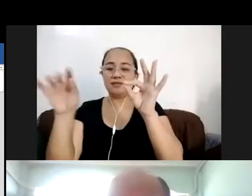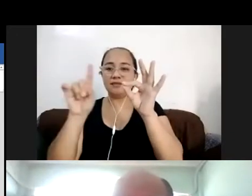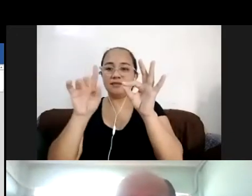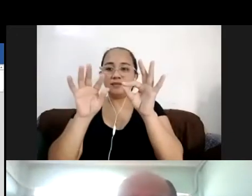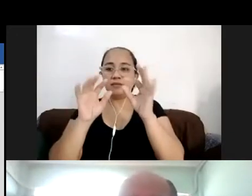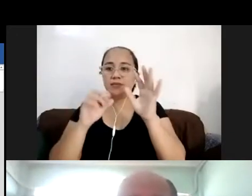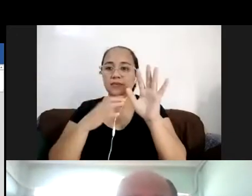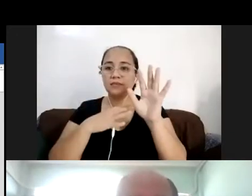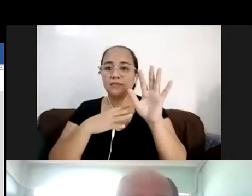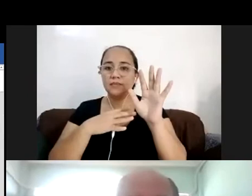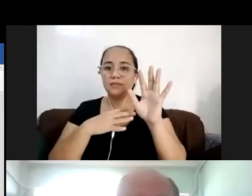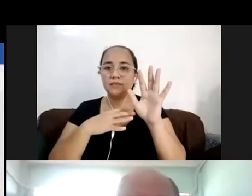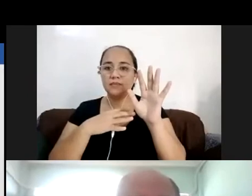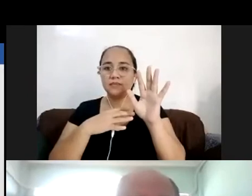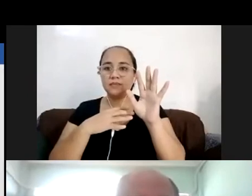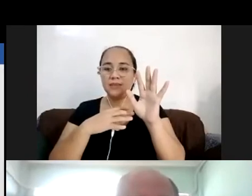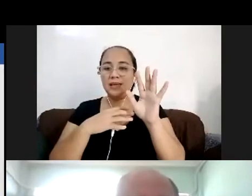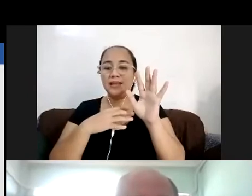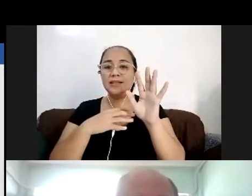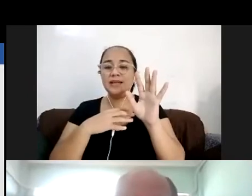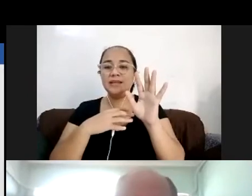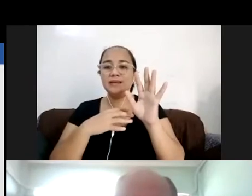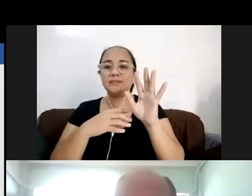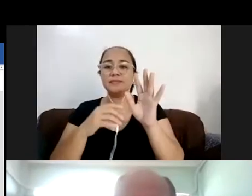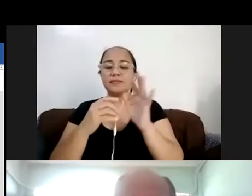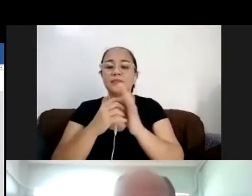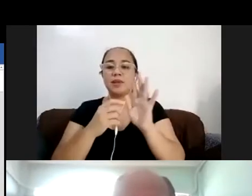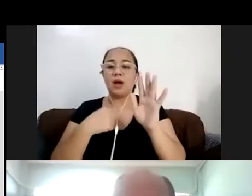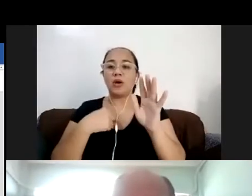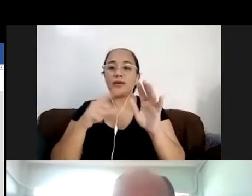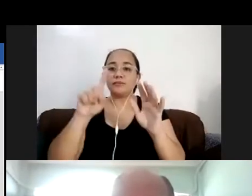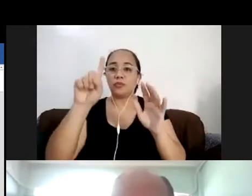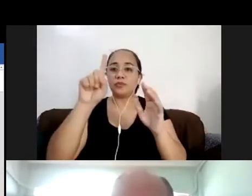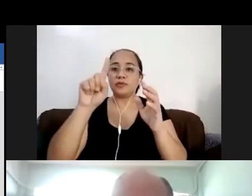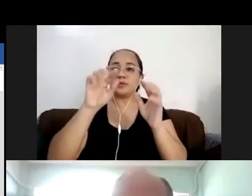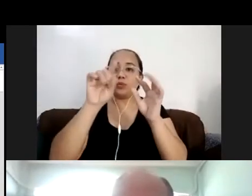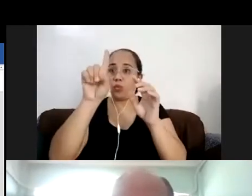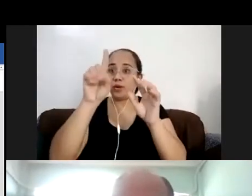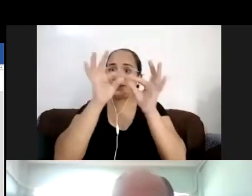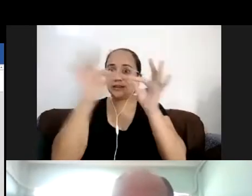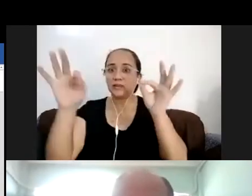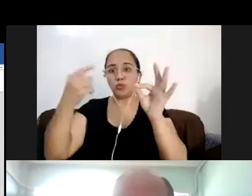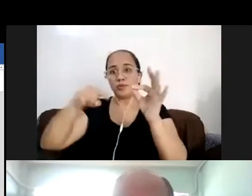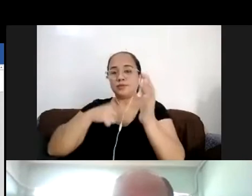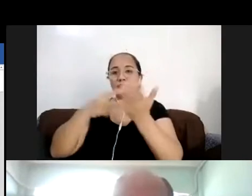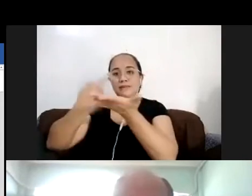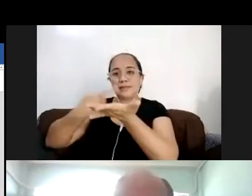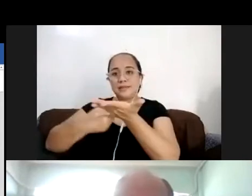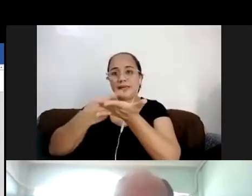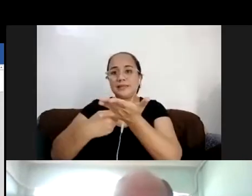yeah. Okay, here's one sentence we can discuss. This is example